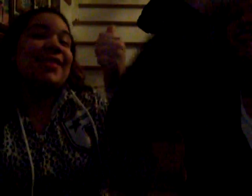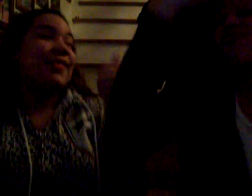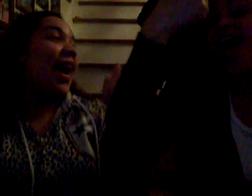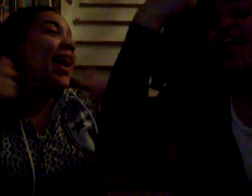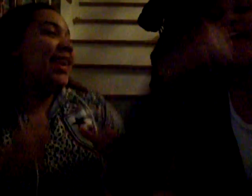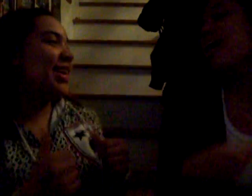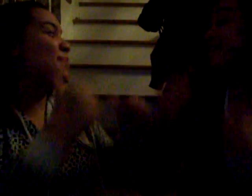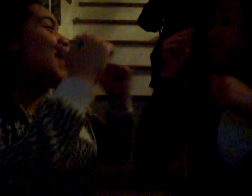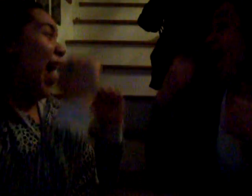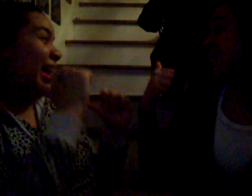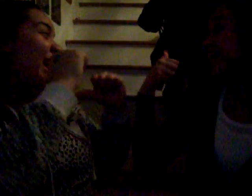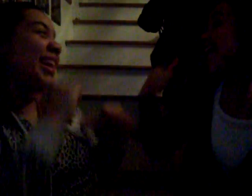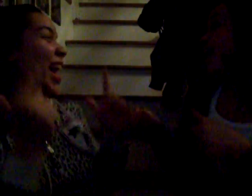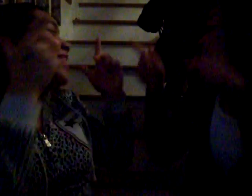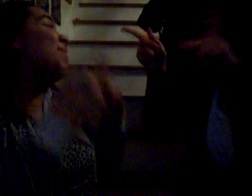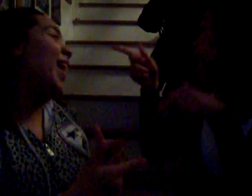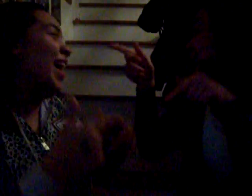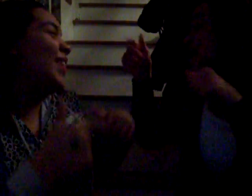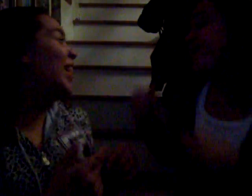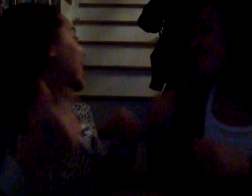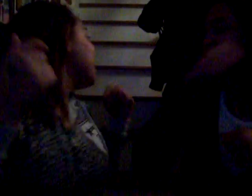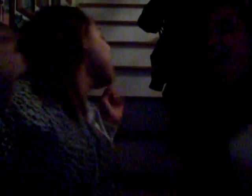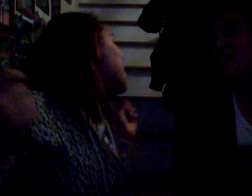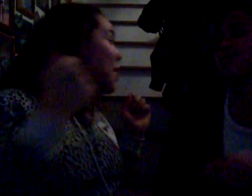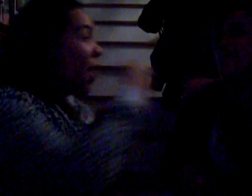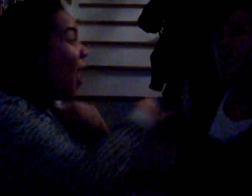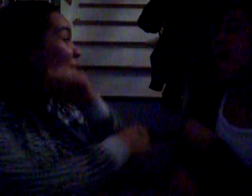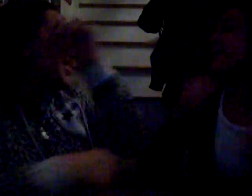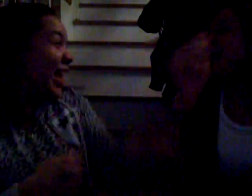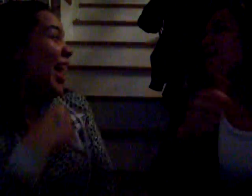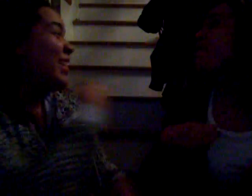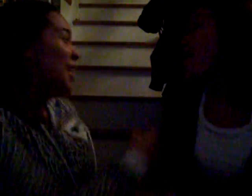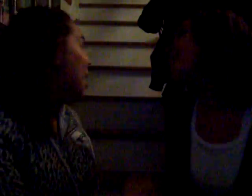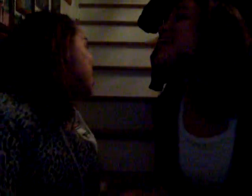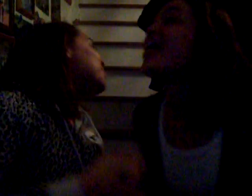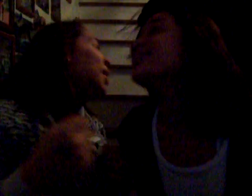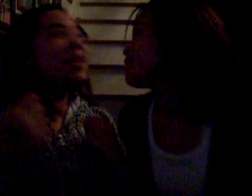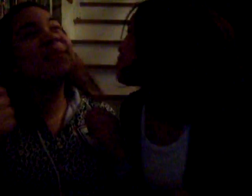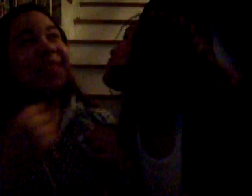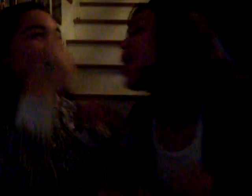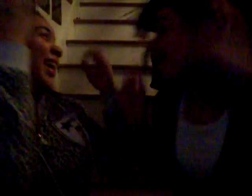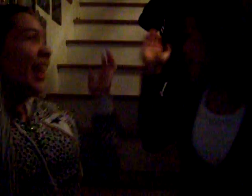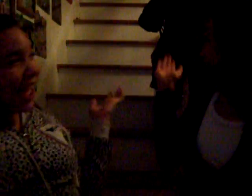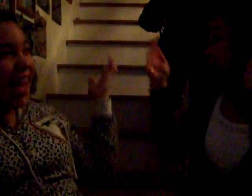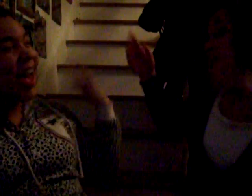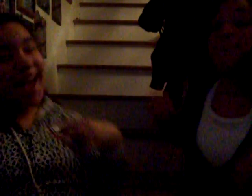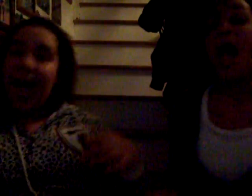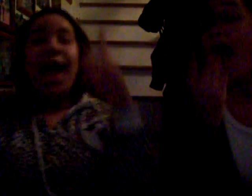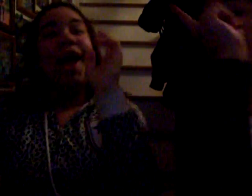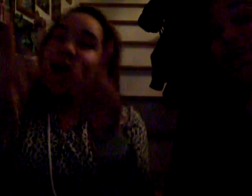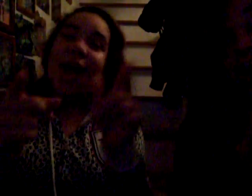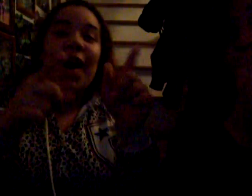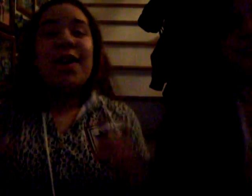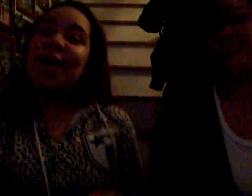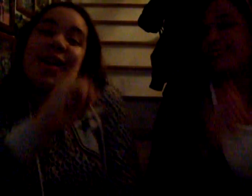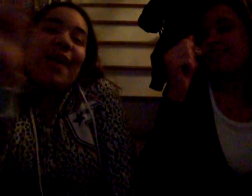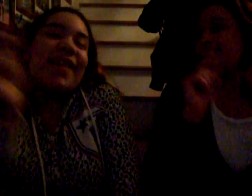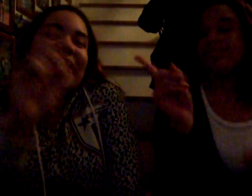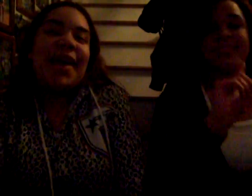it's white It's black and it's white We fight, we break love Your history ain't mine You don't really